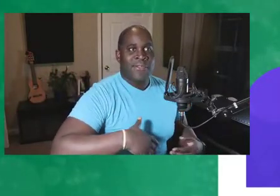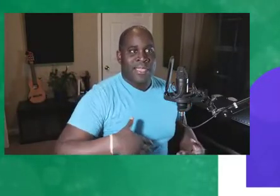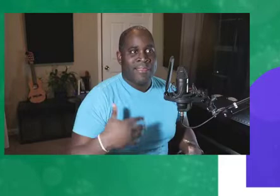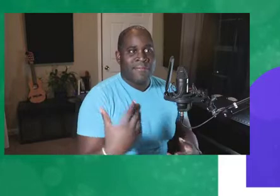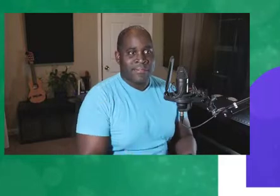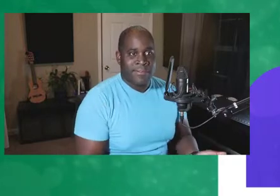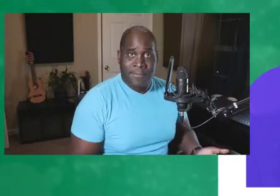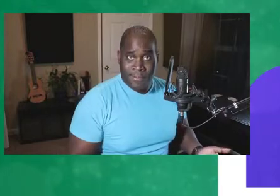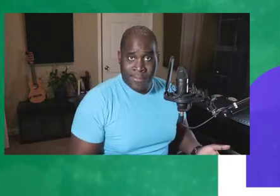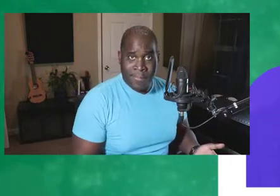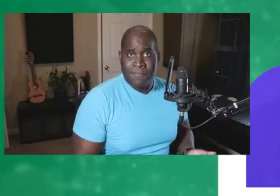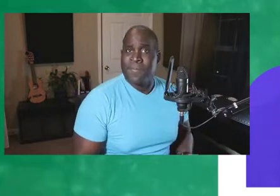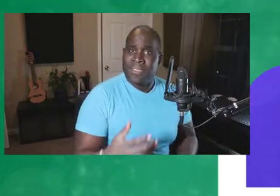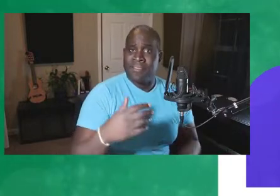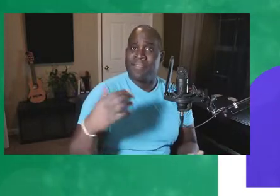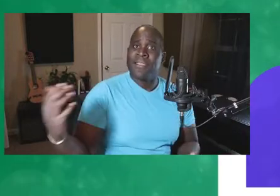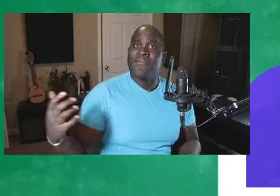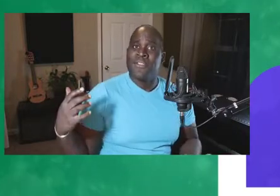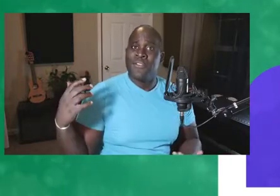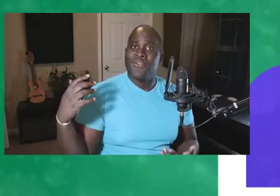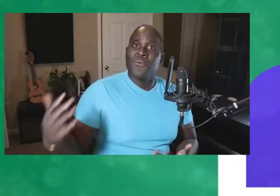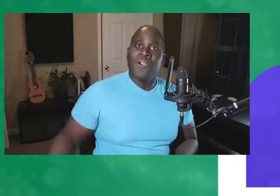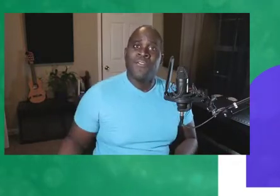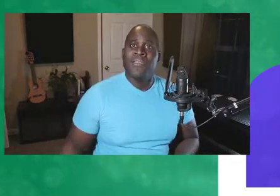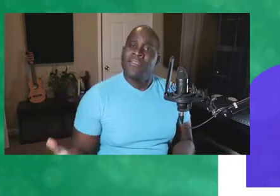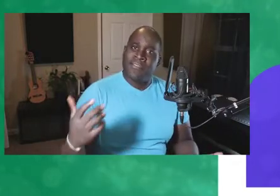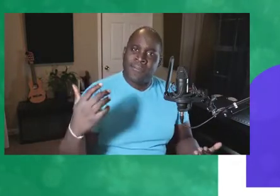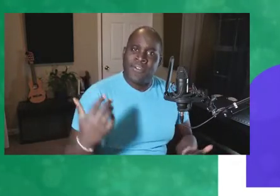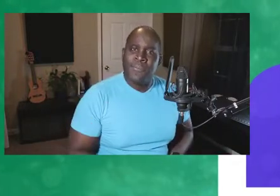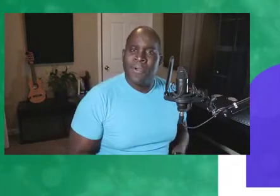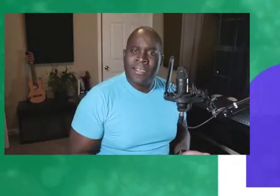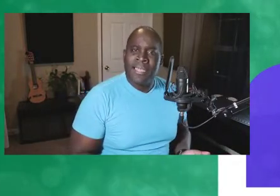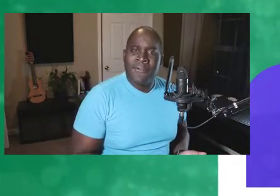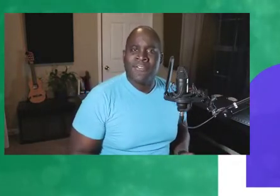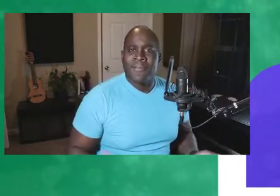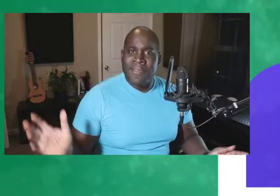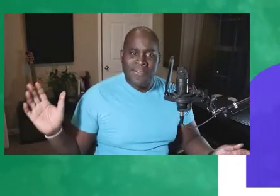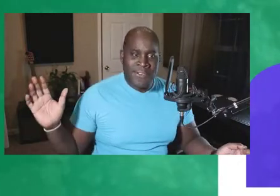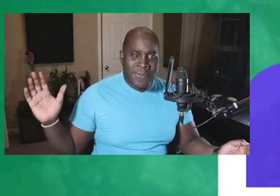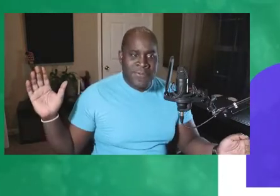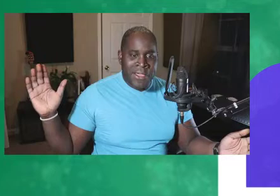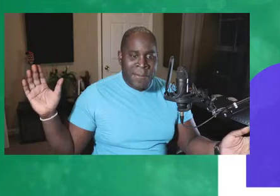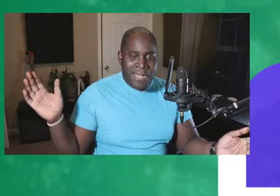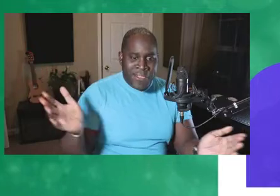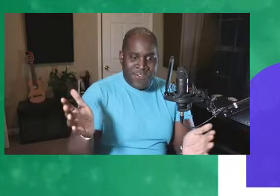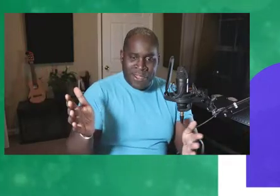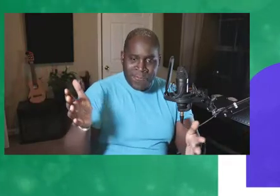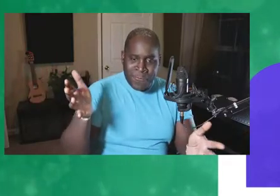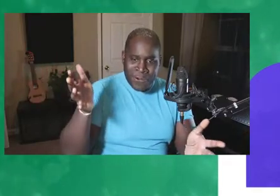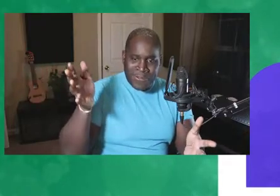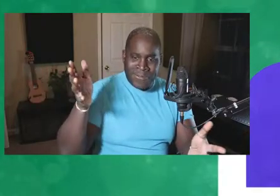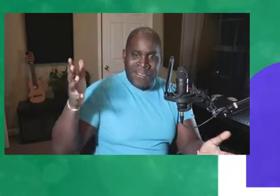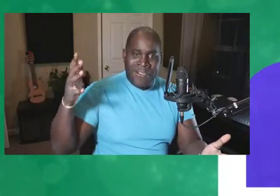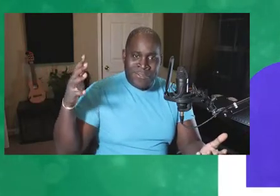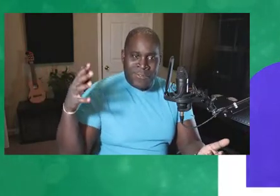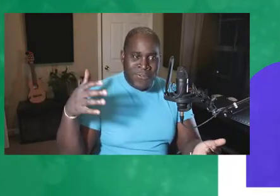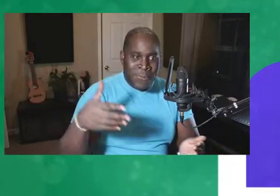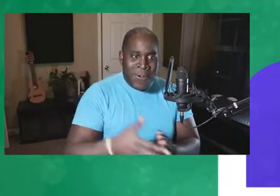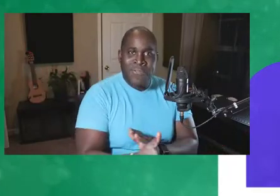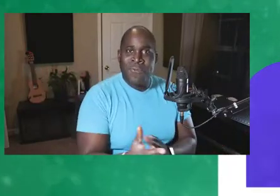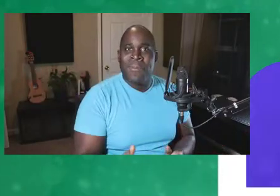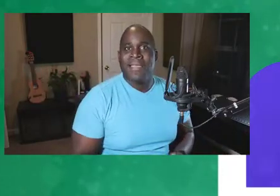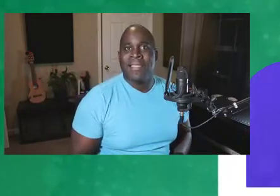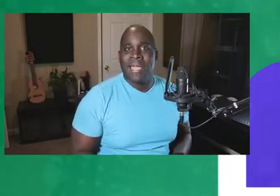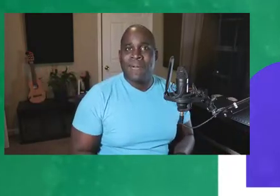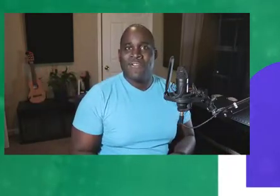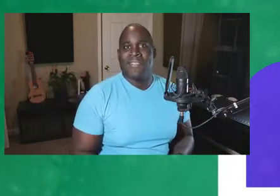do you communicate effectively with other people? Sometimes you could use your words, sometimes you could use body language, sometimes you could use combination of words